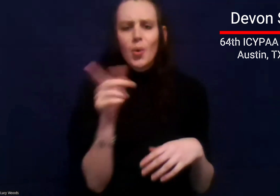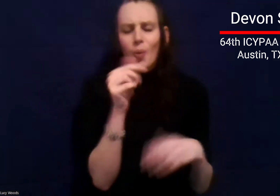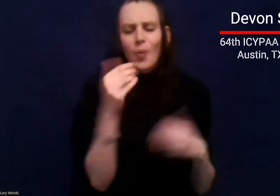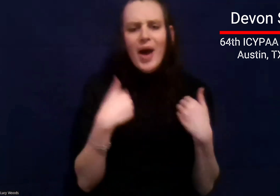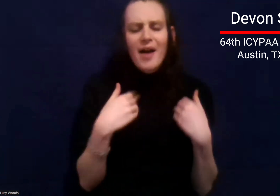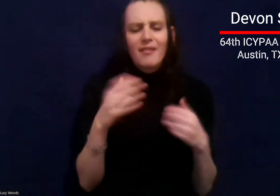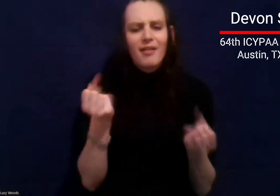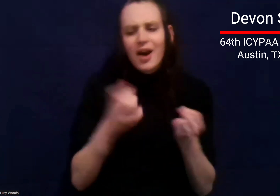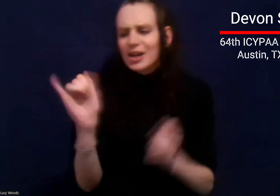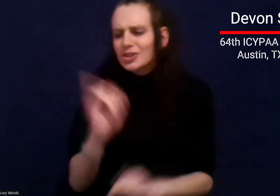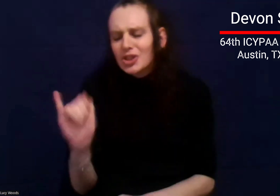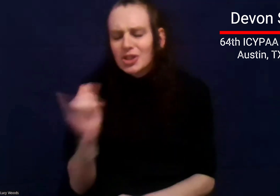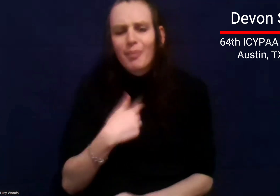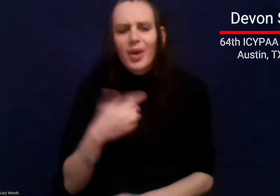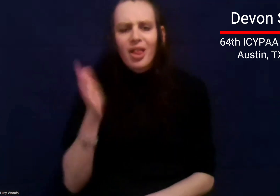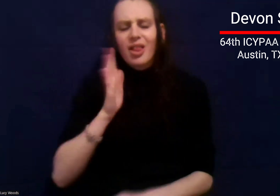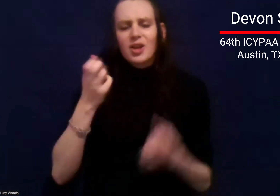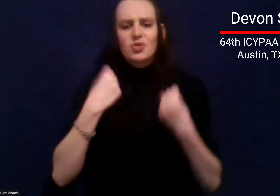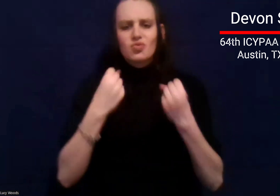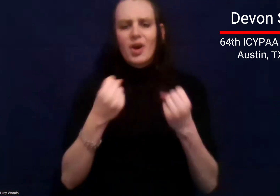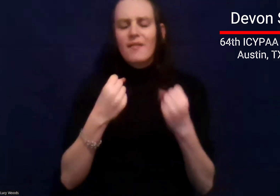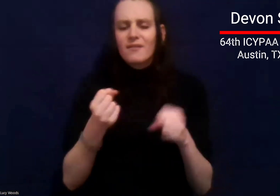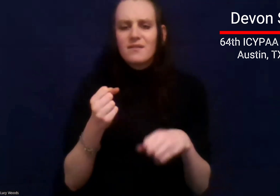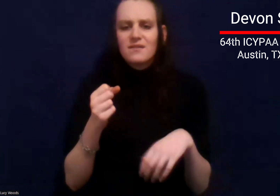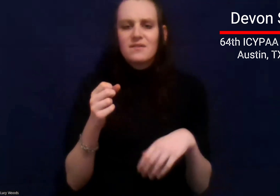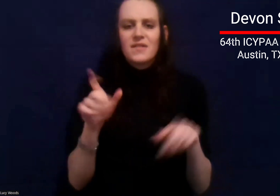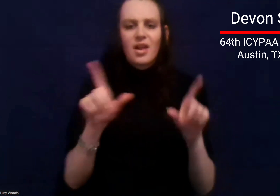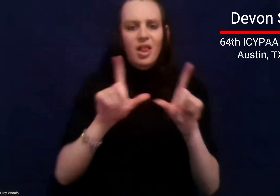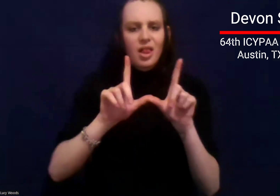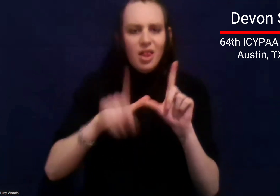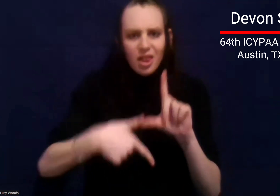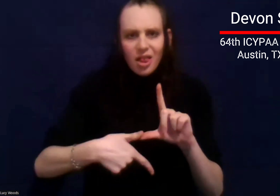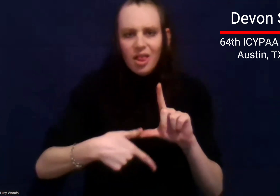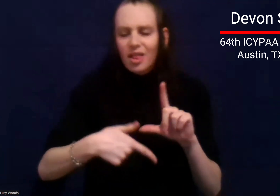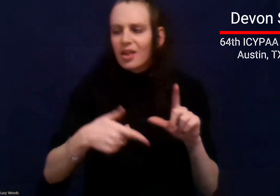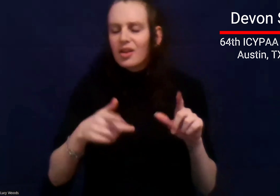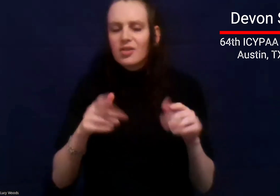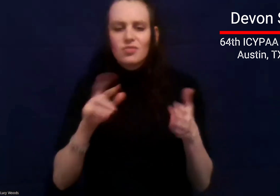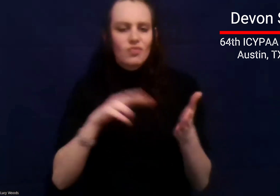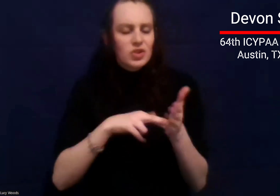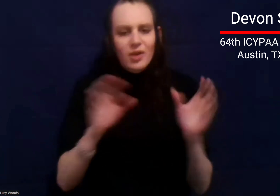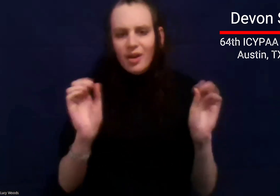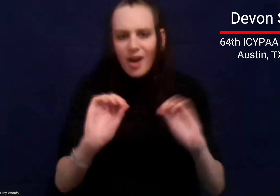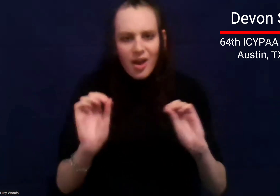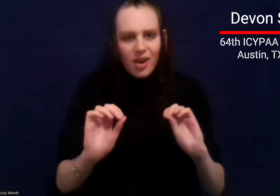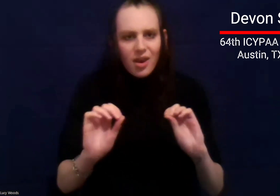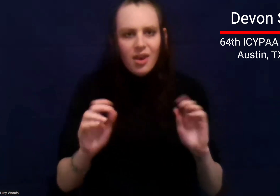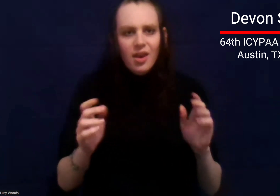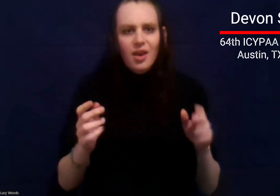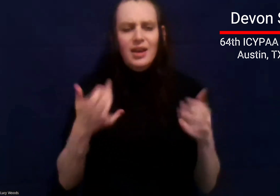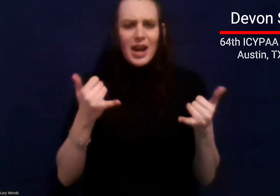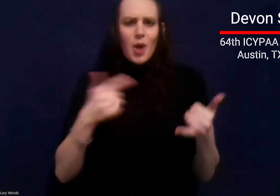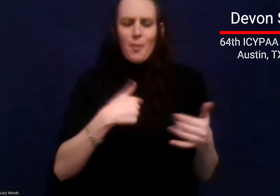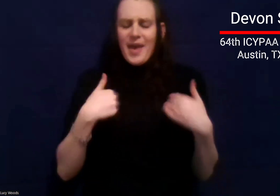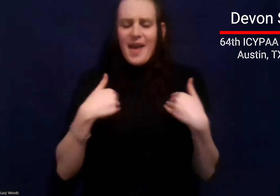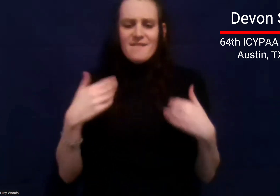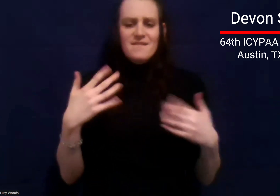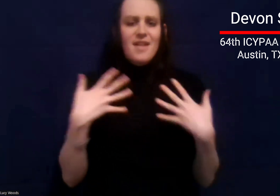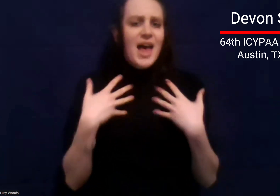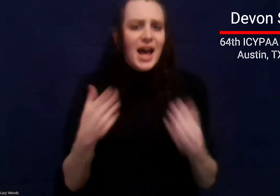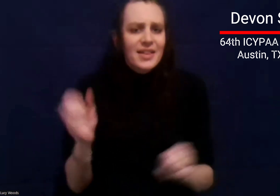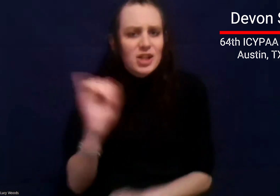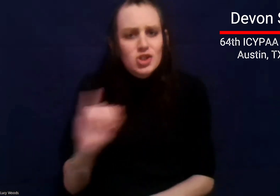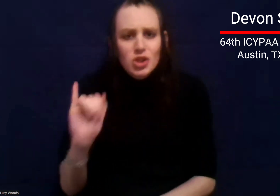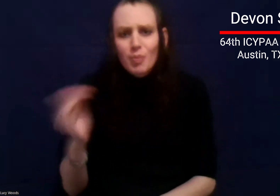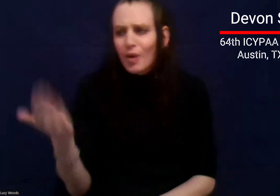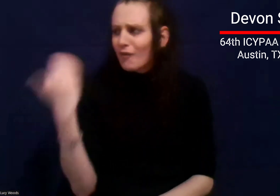registration, and invalid suspended license. Like, that's insane. I have health insurance. I didn't even know what that was